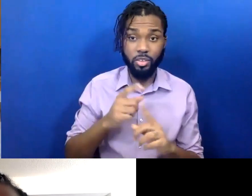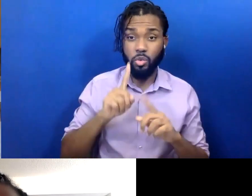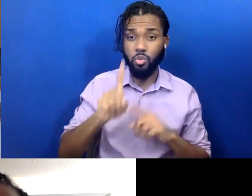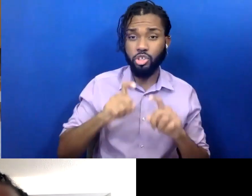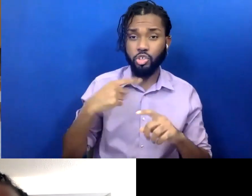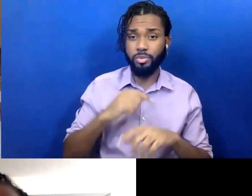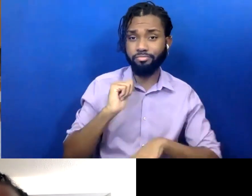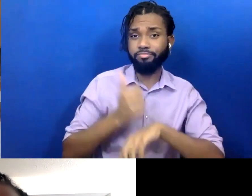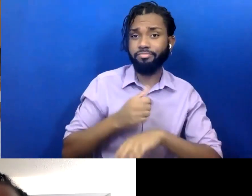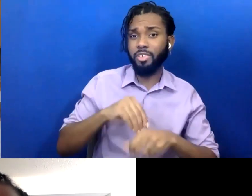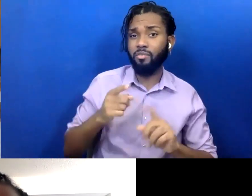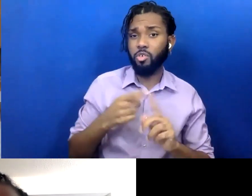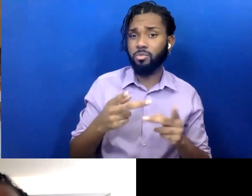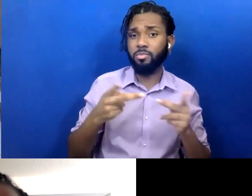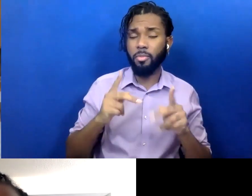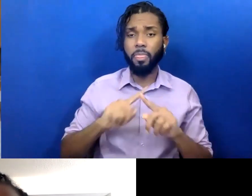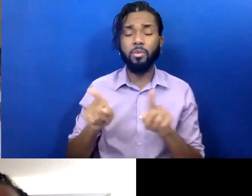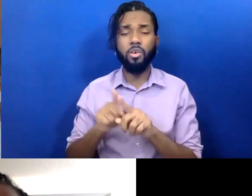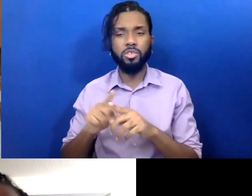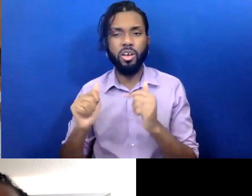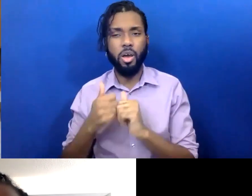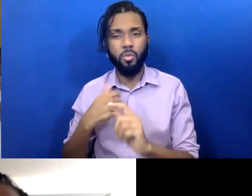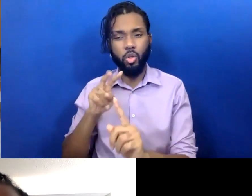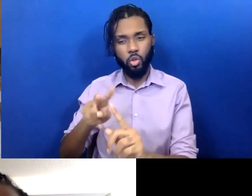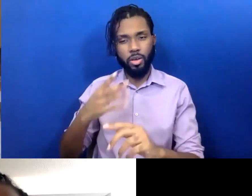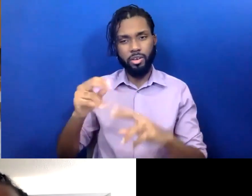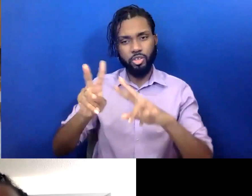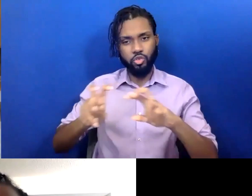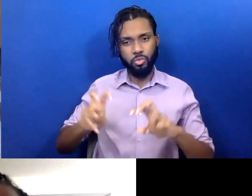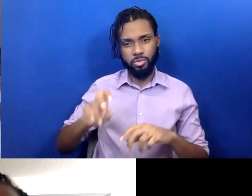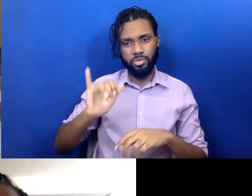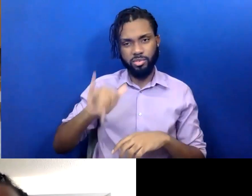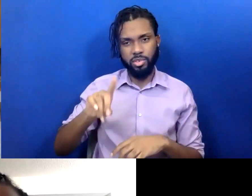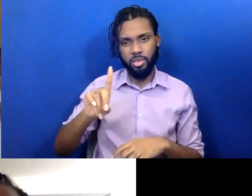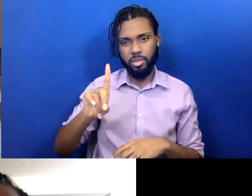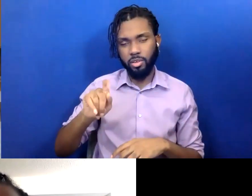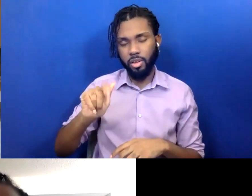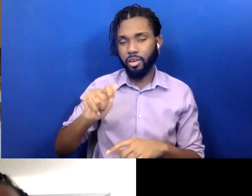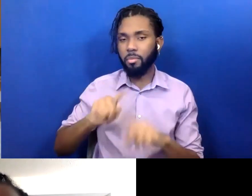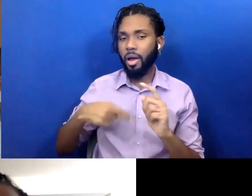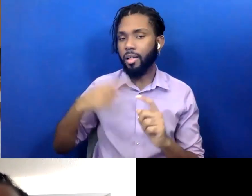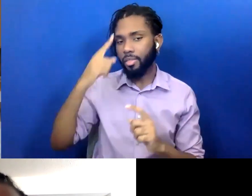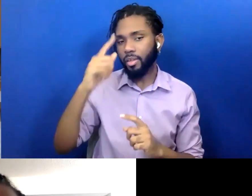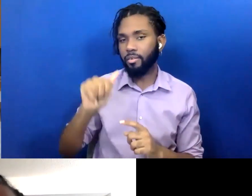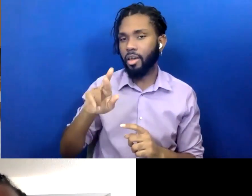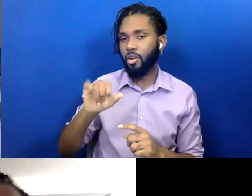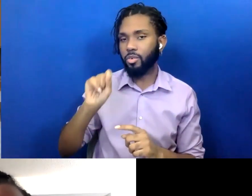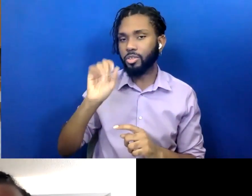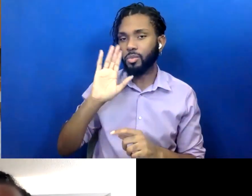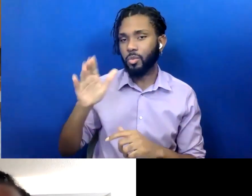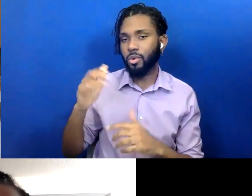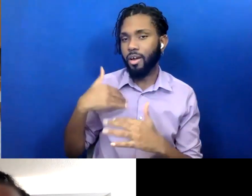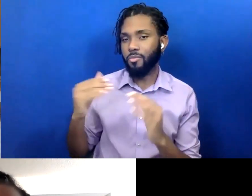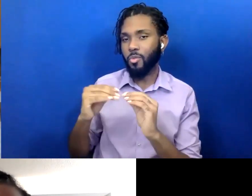not only that, but how we look at and interpret the data. So I think that Eris is going to have some more to say about that. I'll turn this over